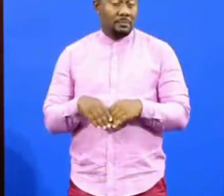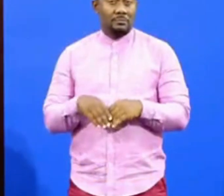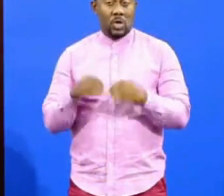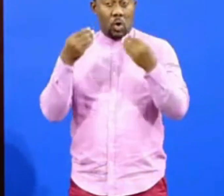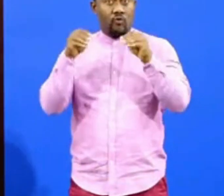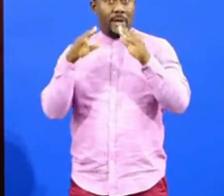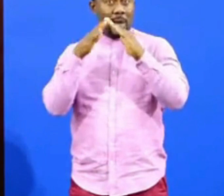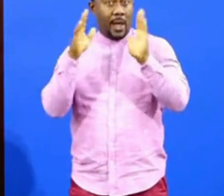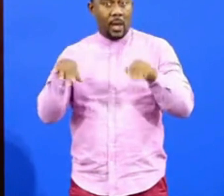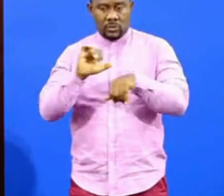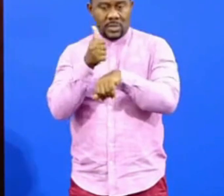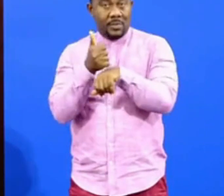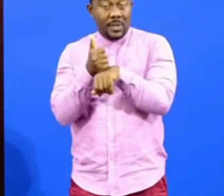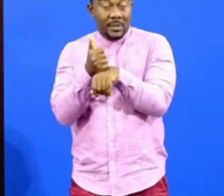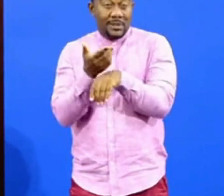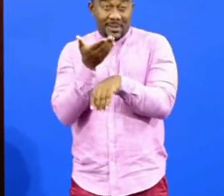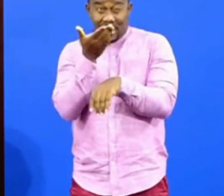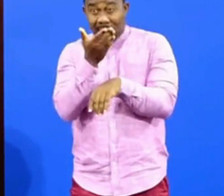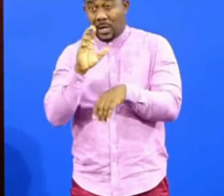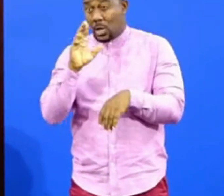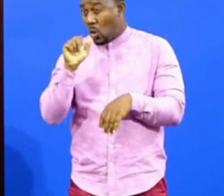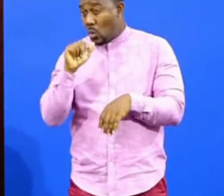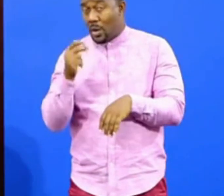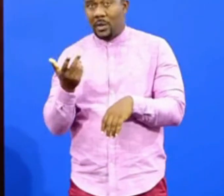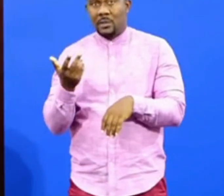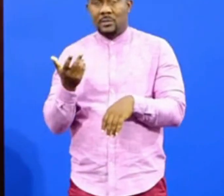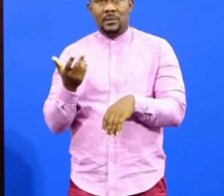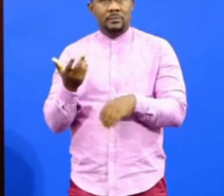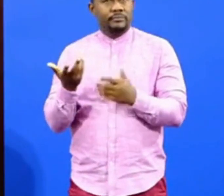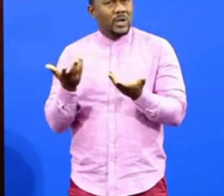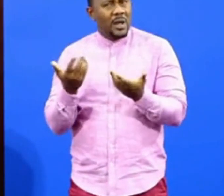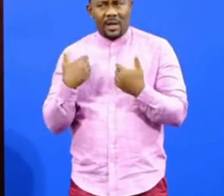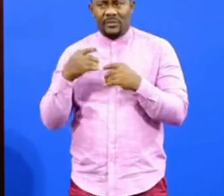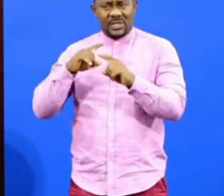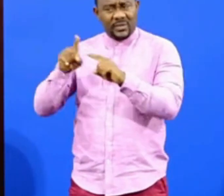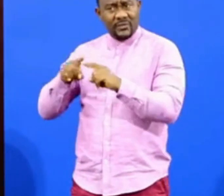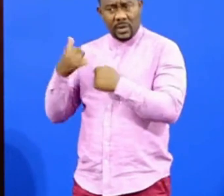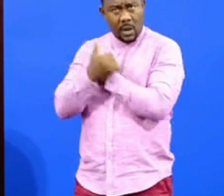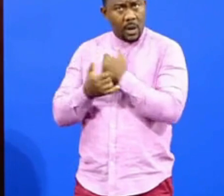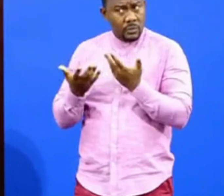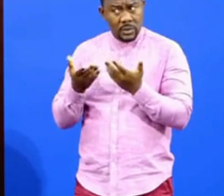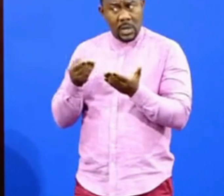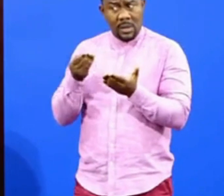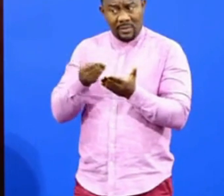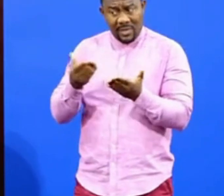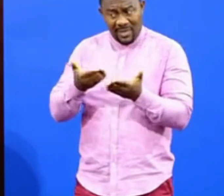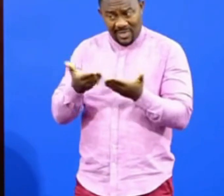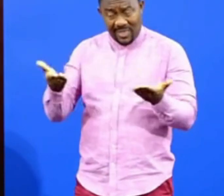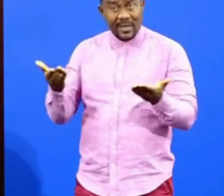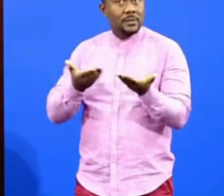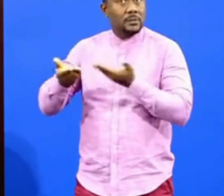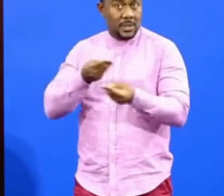Secretariat based in Ghana. We have a commodity exchange that can service, all countries really in the world because it is electronic.